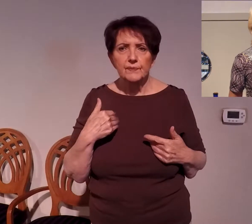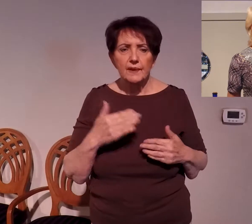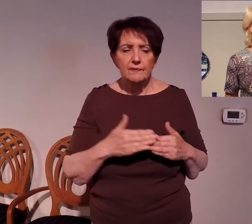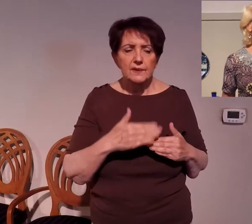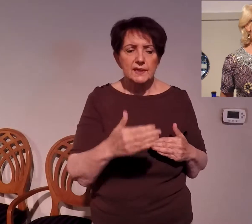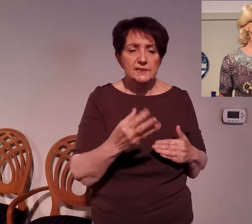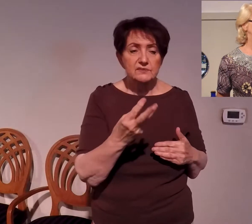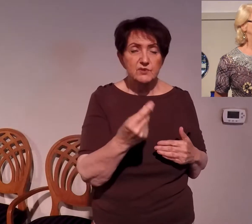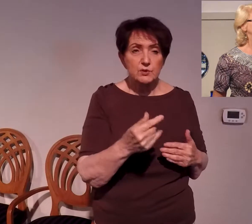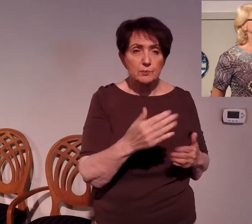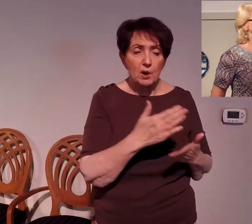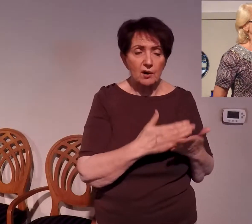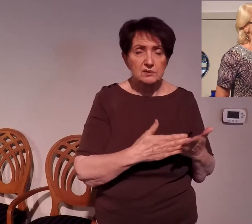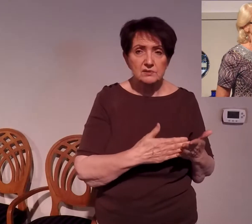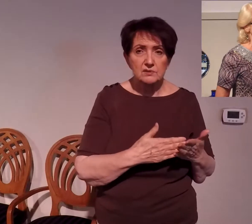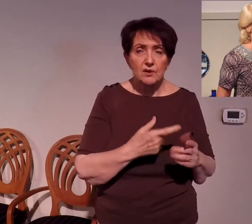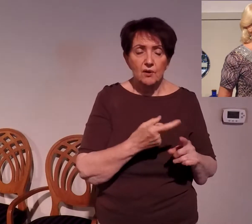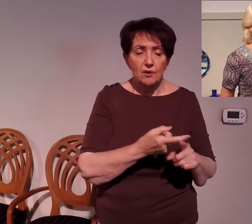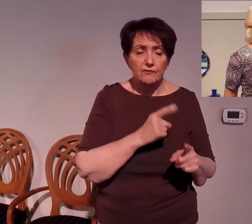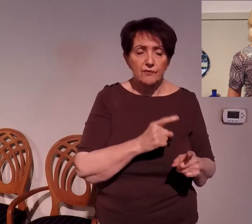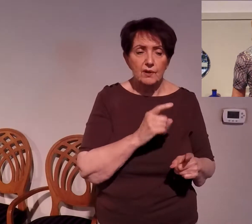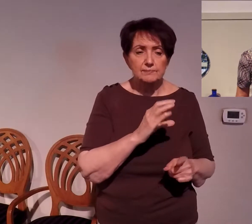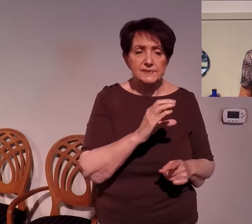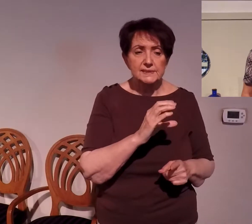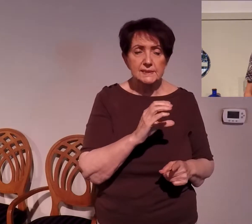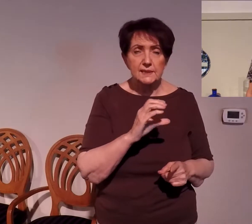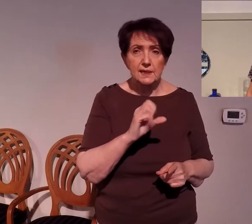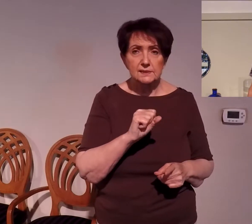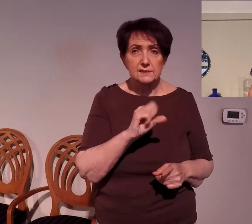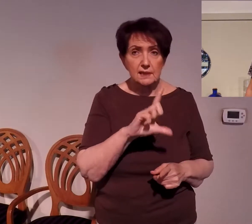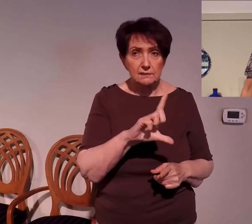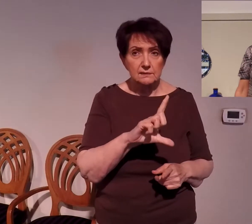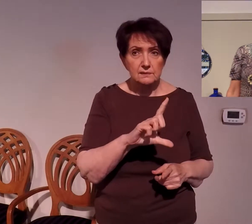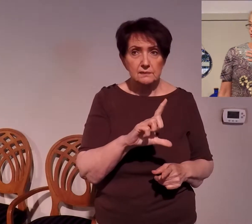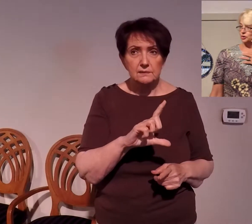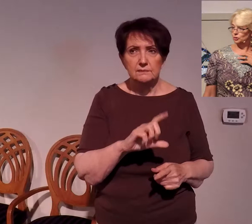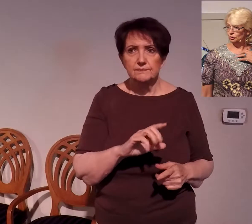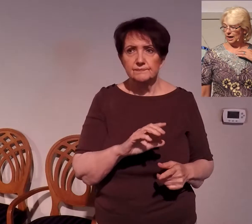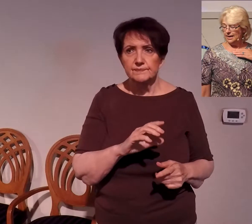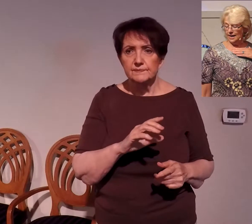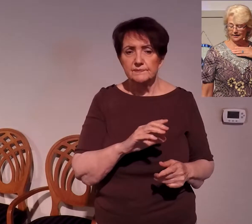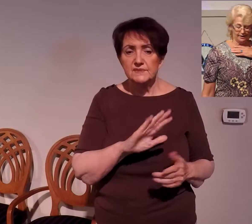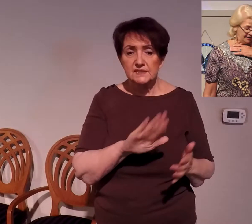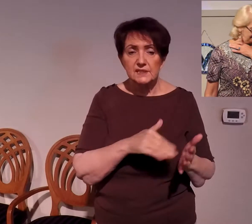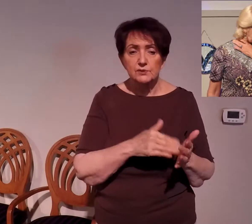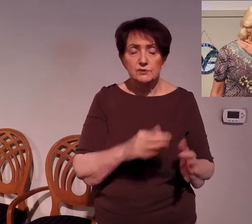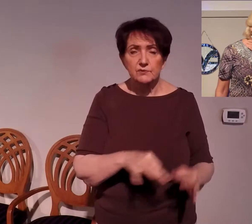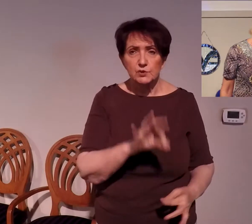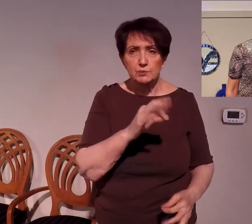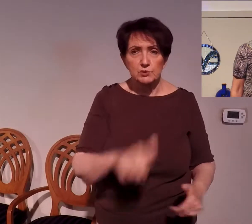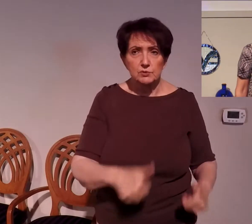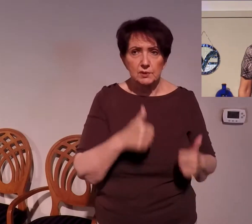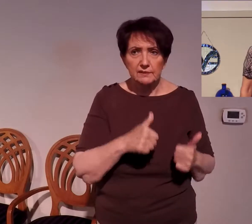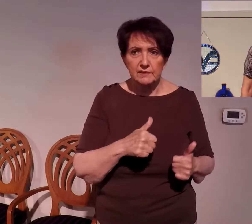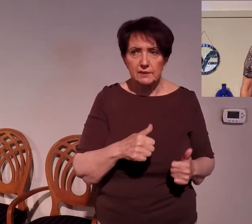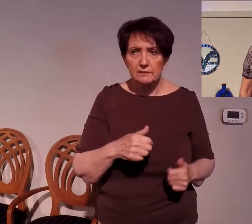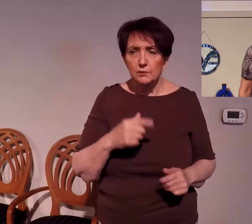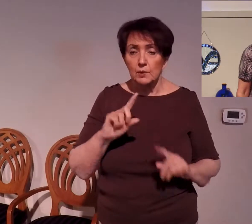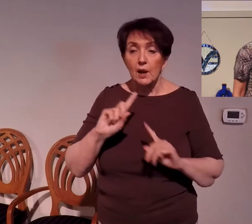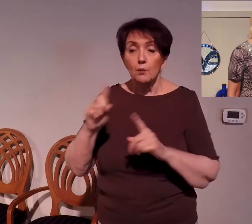come directly from Centers for Spiritual Living. Now, when I went to ministerial school, I had a fabulous